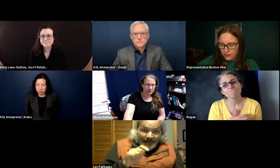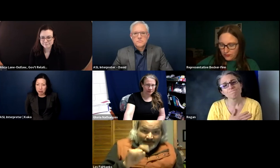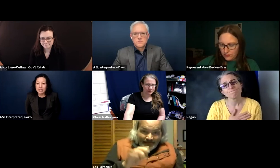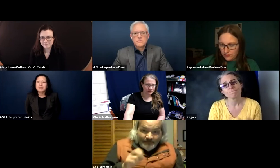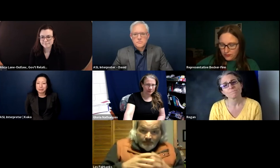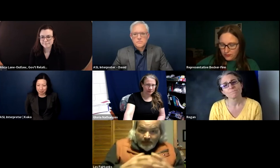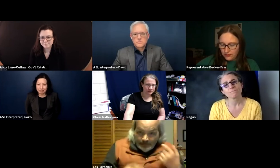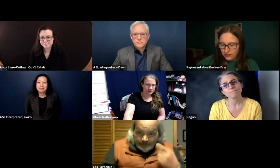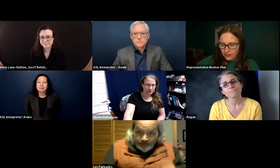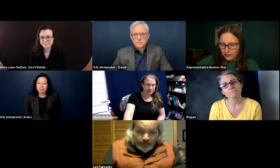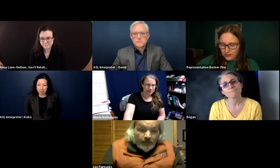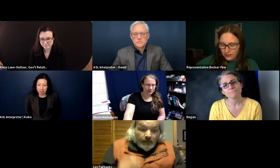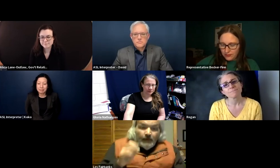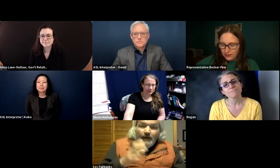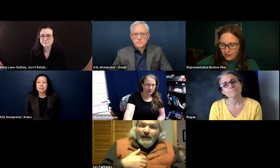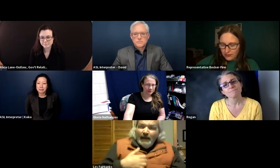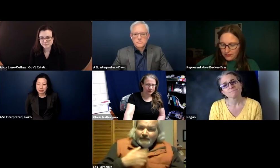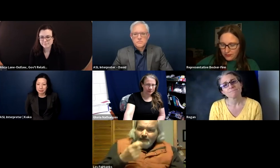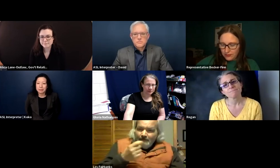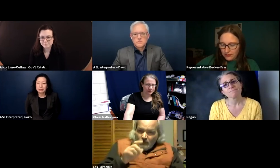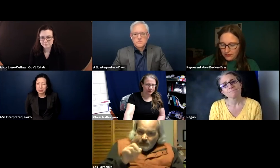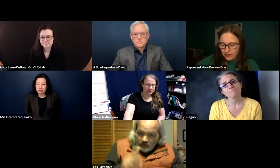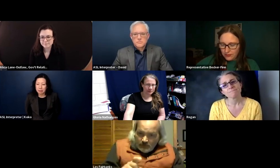I am Native American.